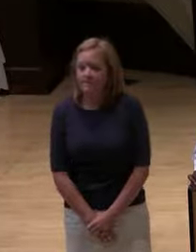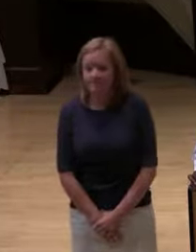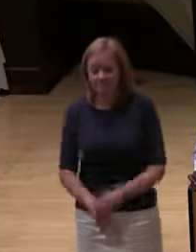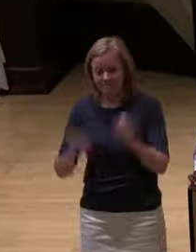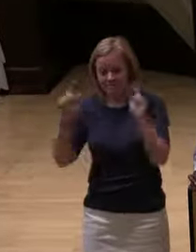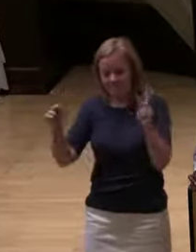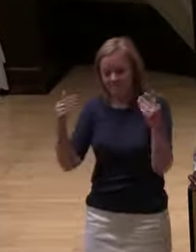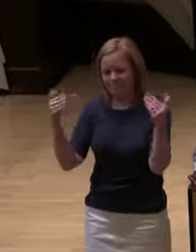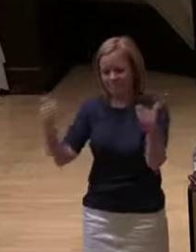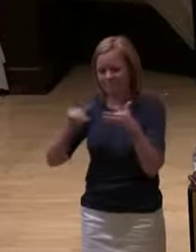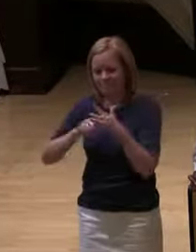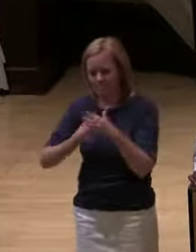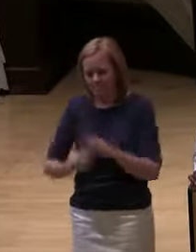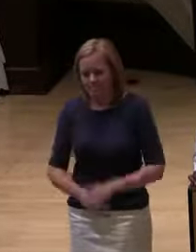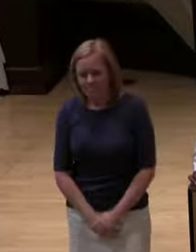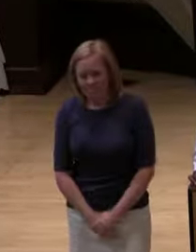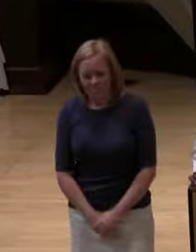Let us begin.